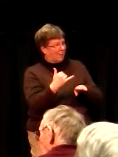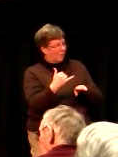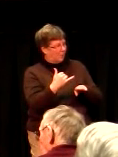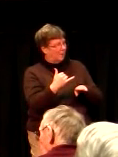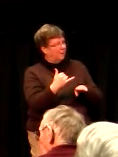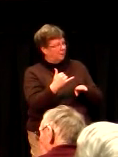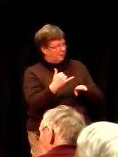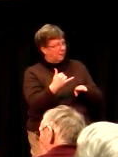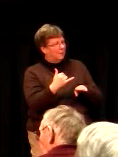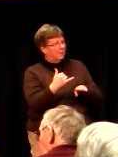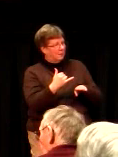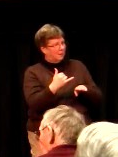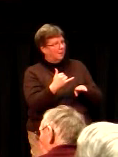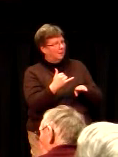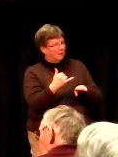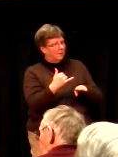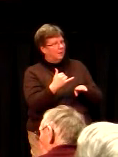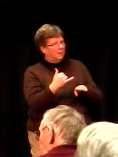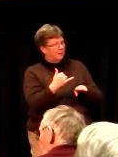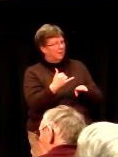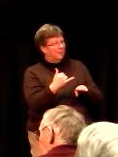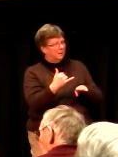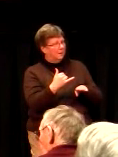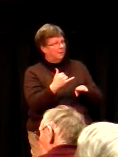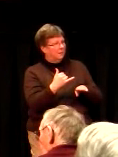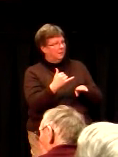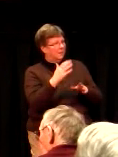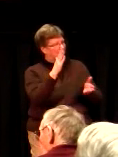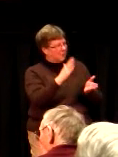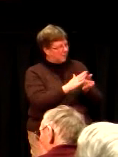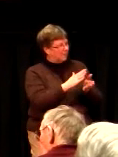further towards the poles, and that they're getting taller as they go.